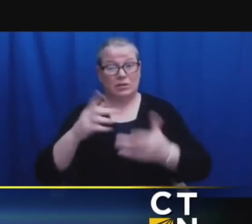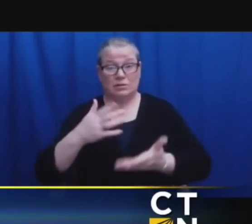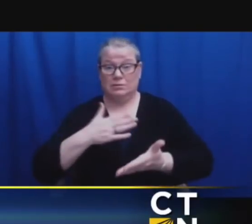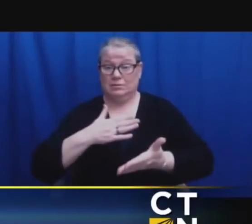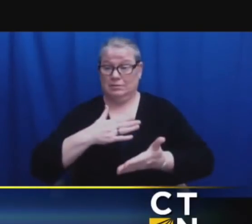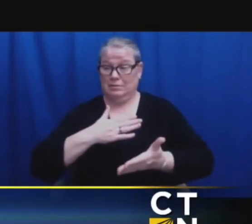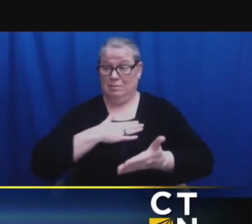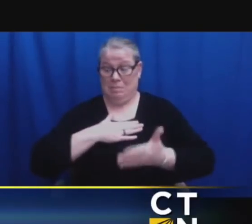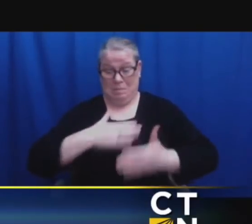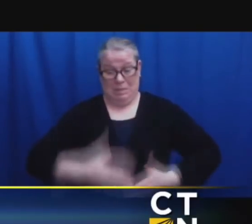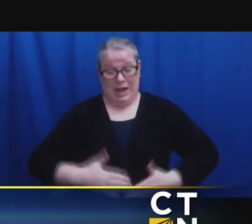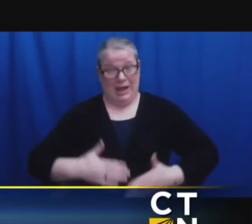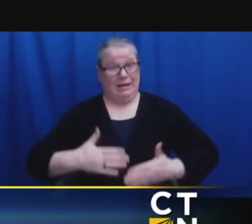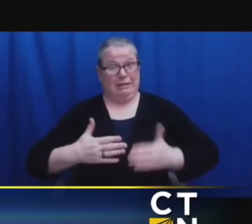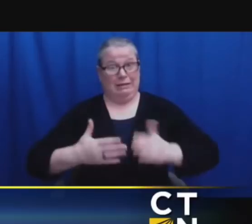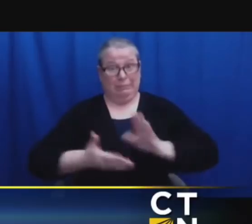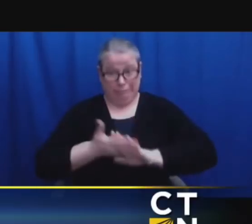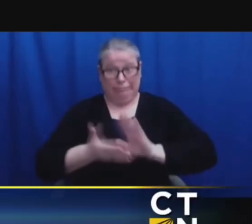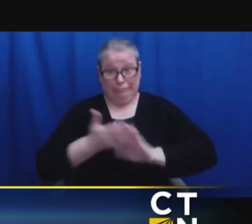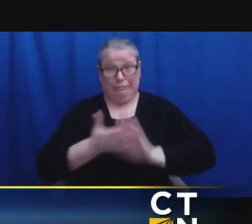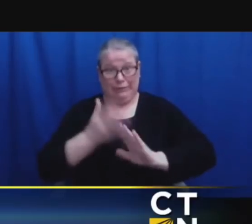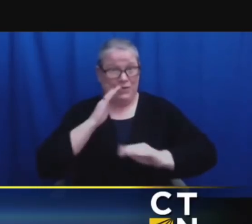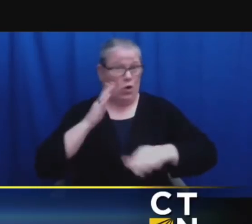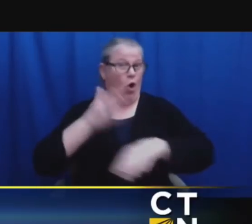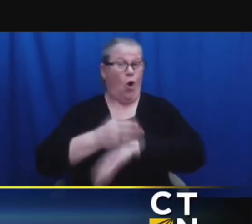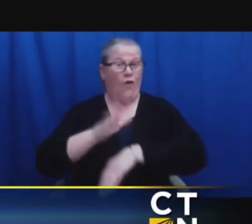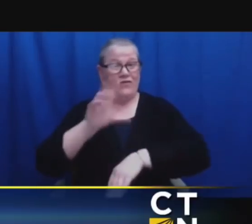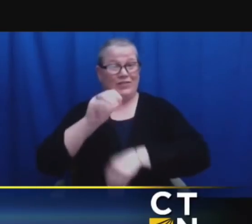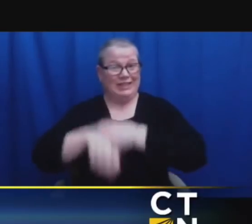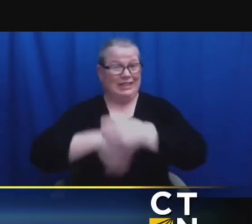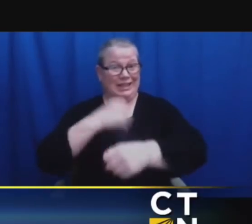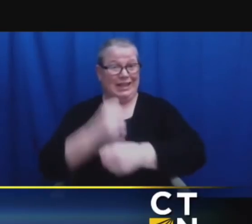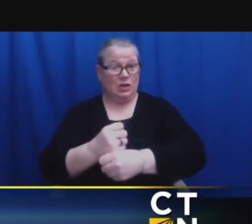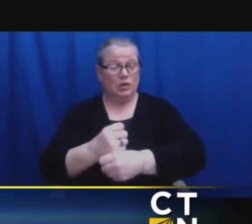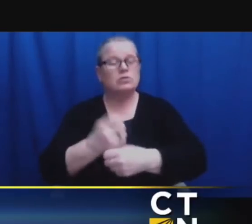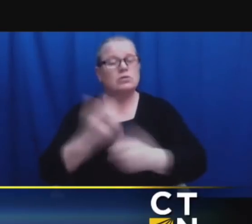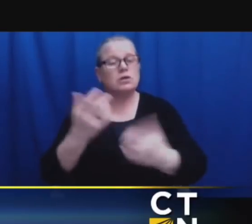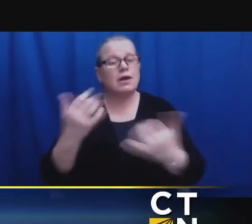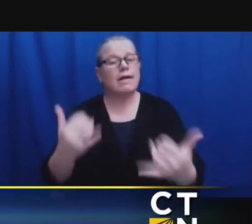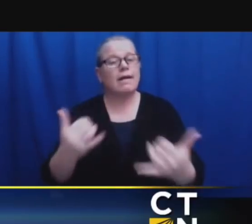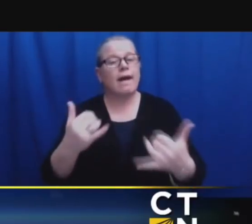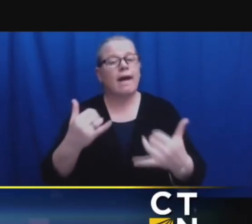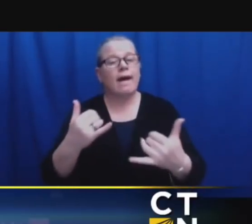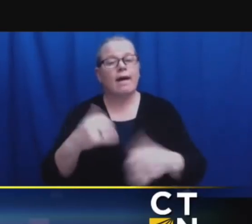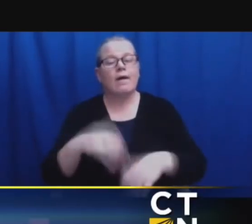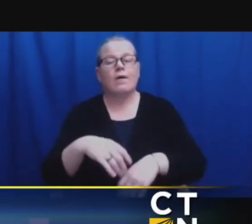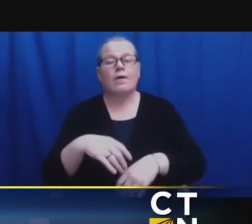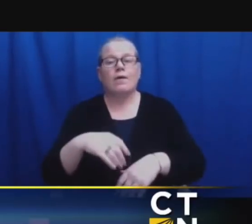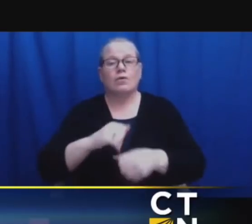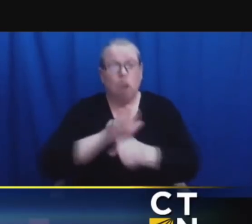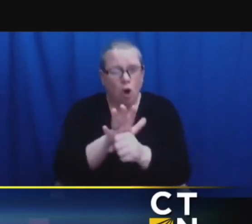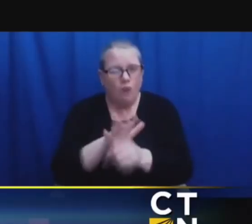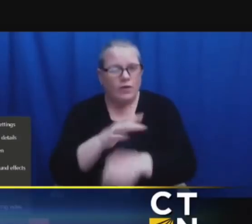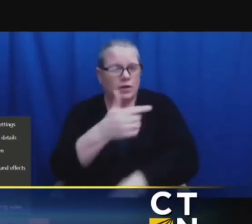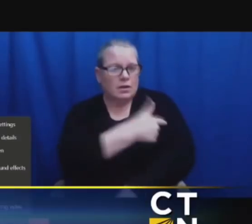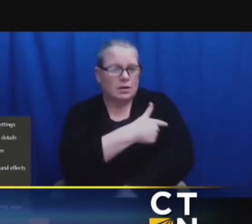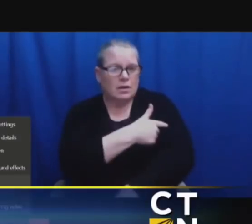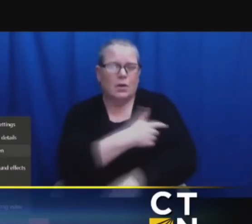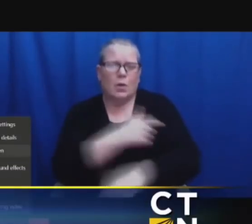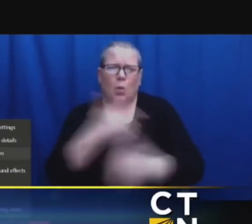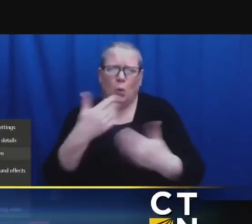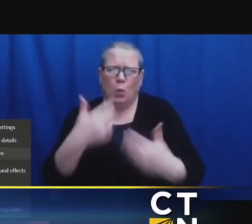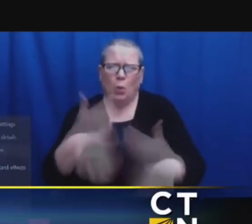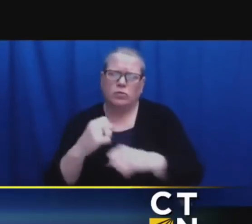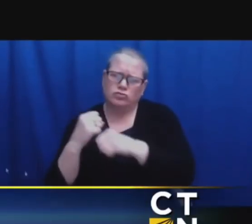years. With the COVID vaccines that we have in the market, they are very immunogenic